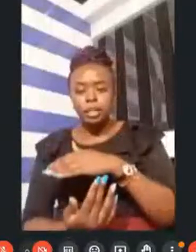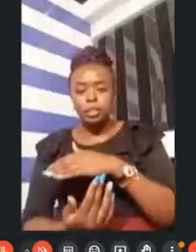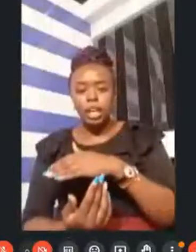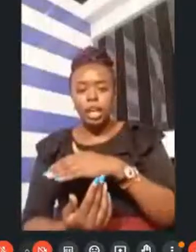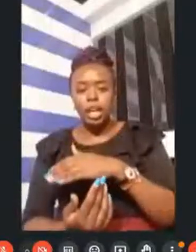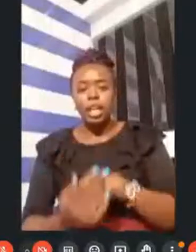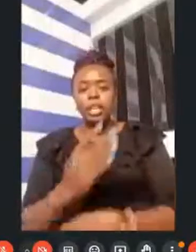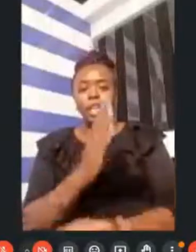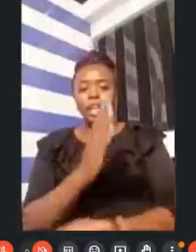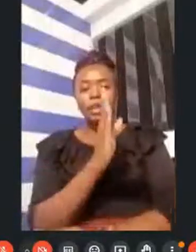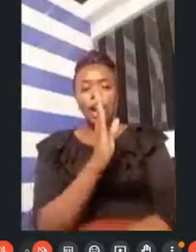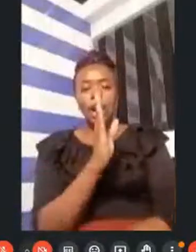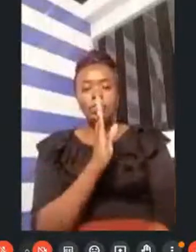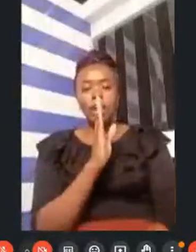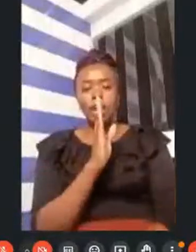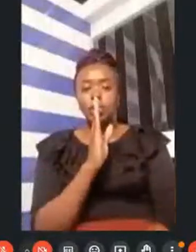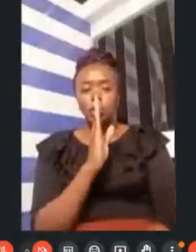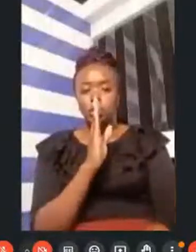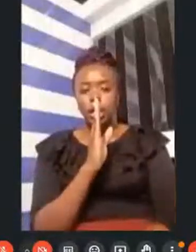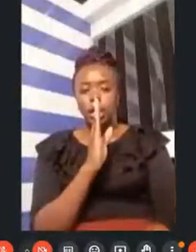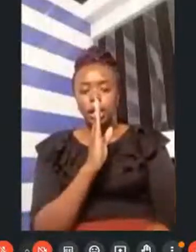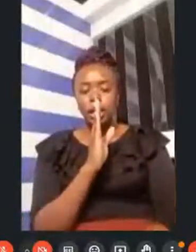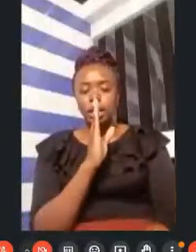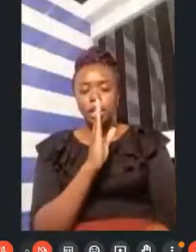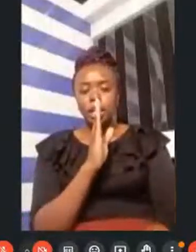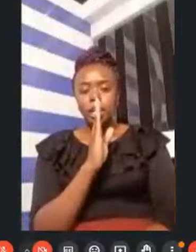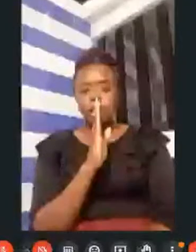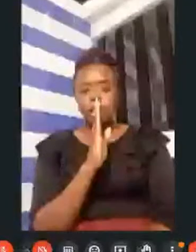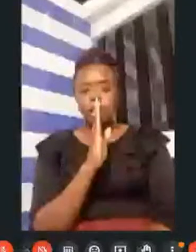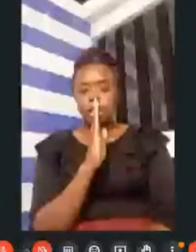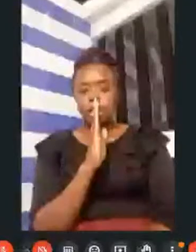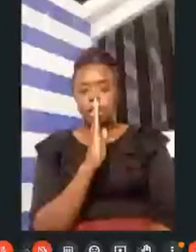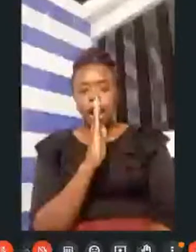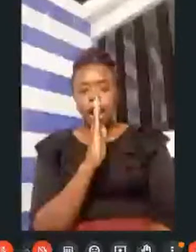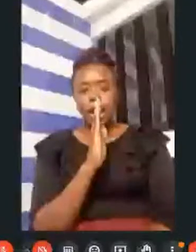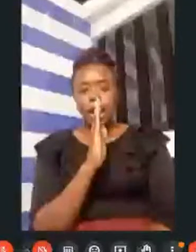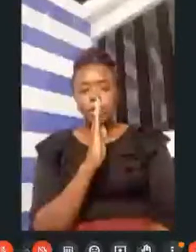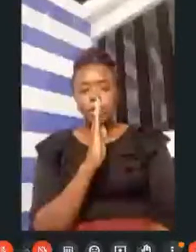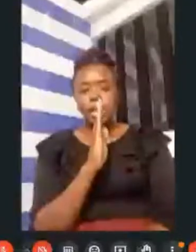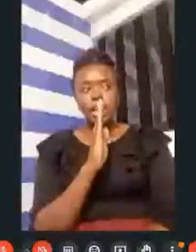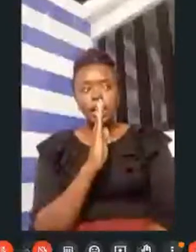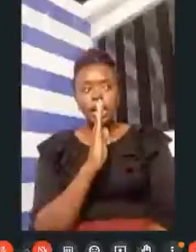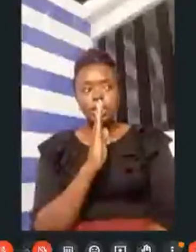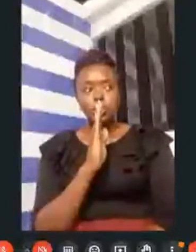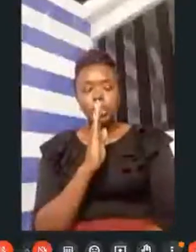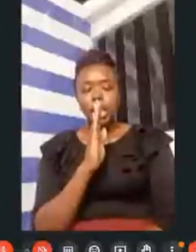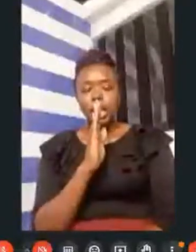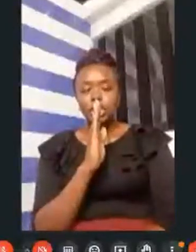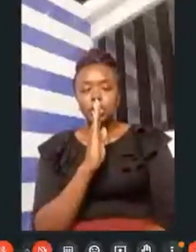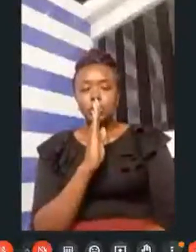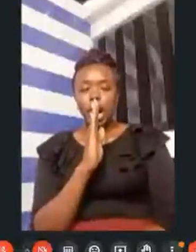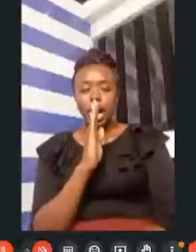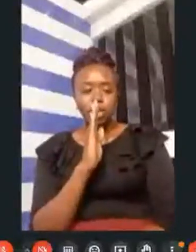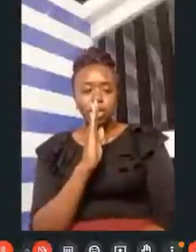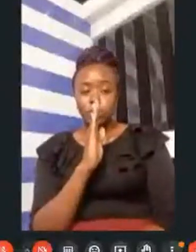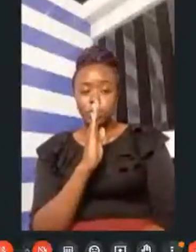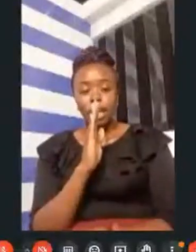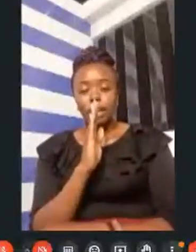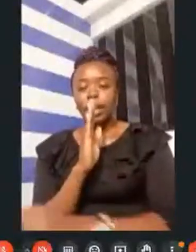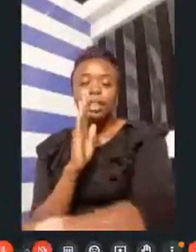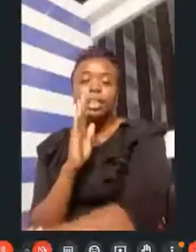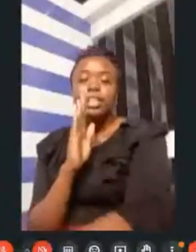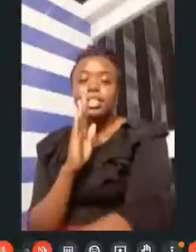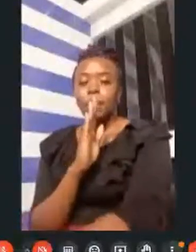morning. Okay. Then we have noon, noon. Haya, let me just relate noon na jua